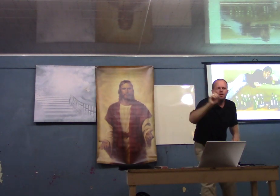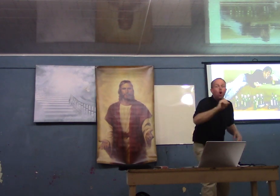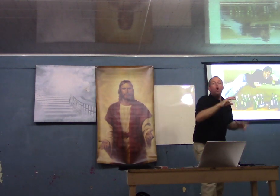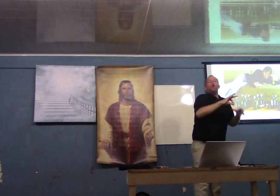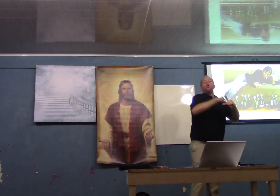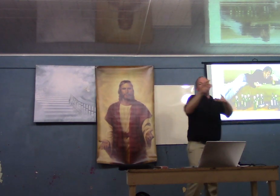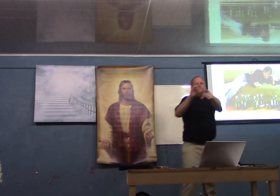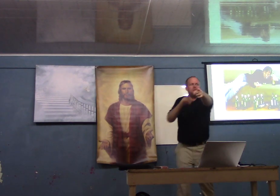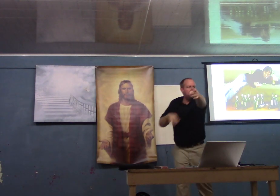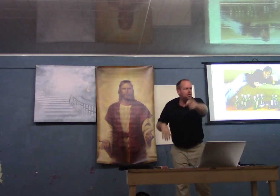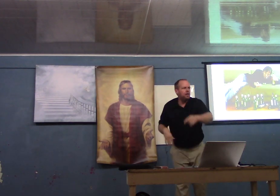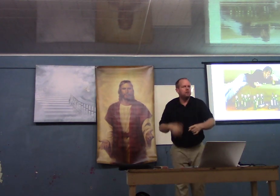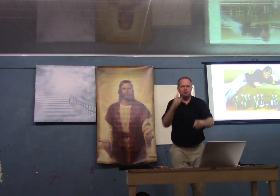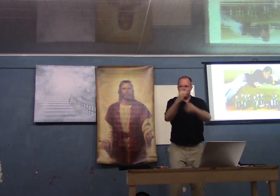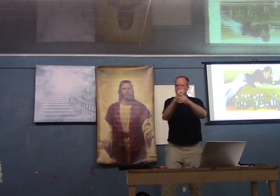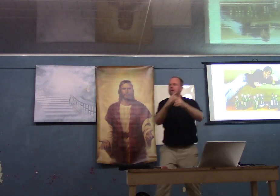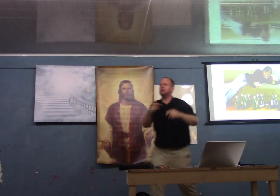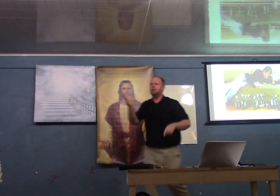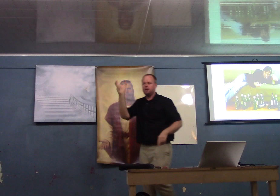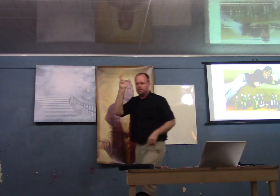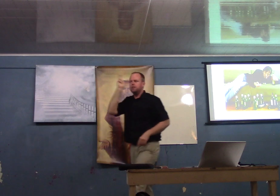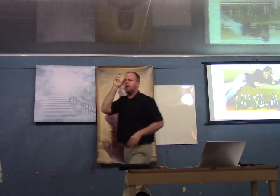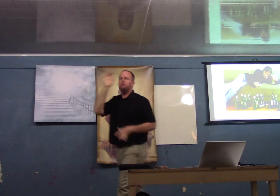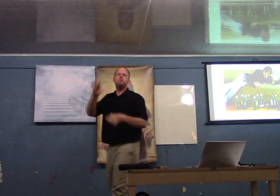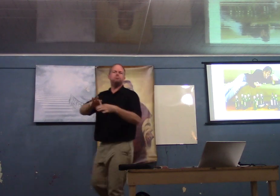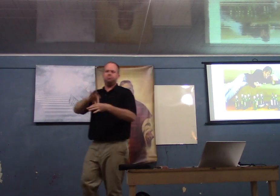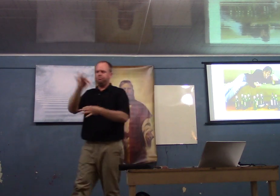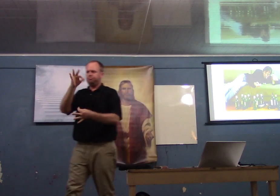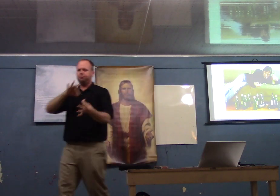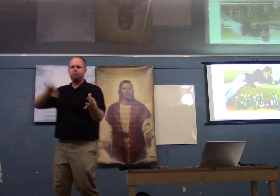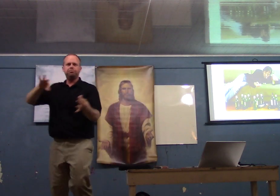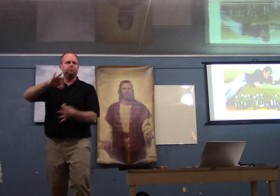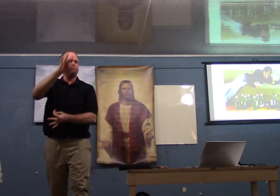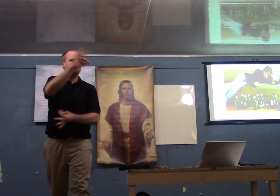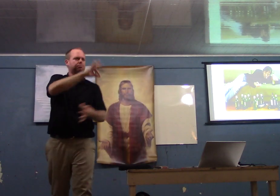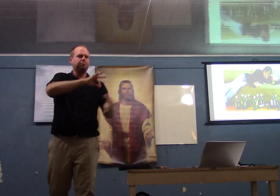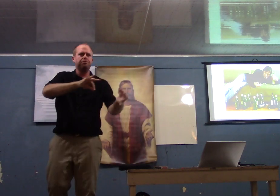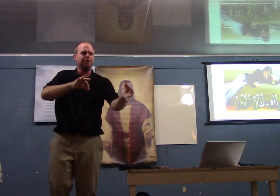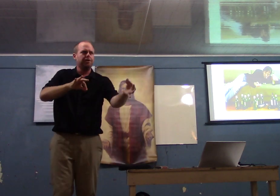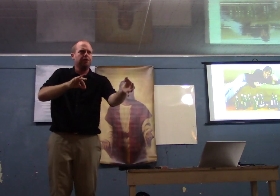the devil? The devil is a spirit. That's right.